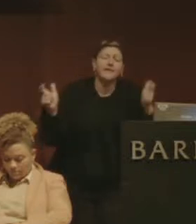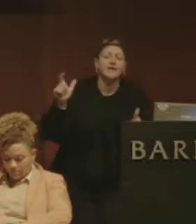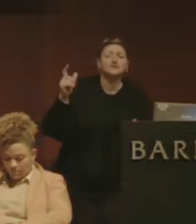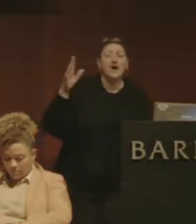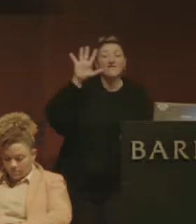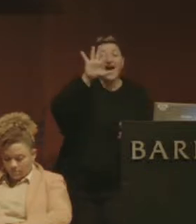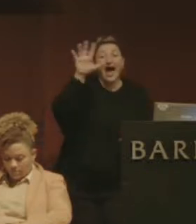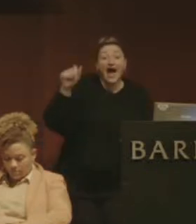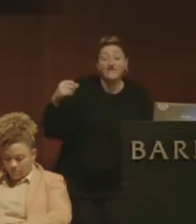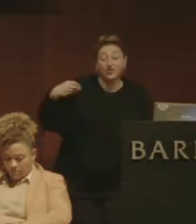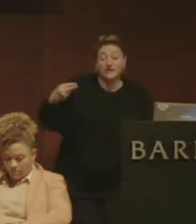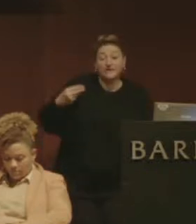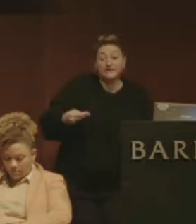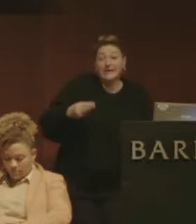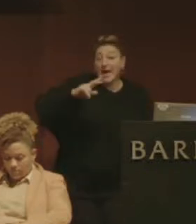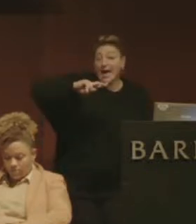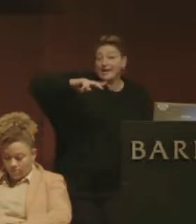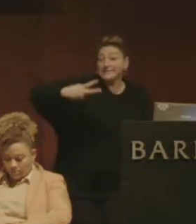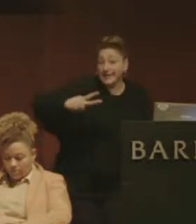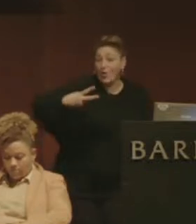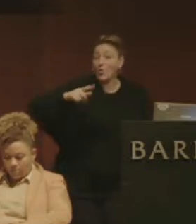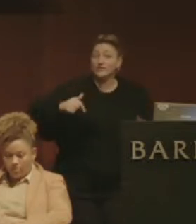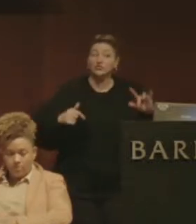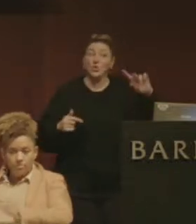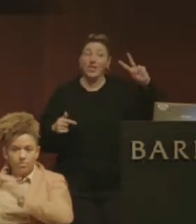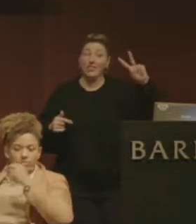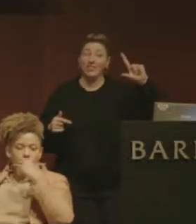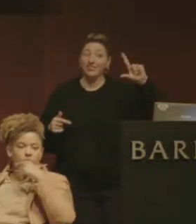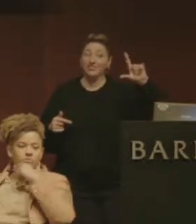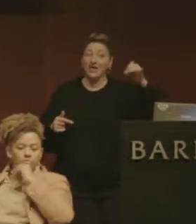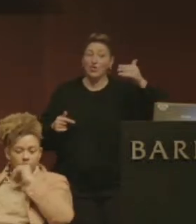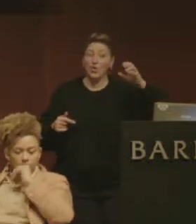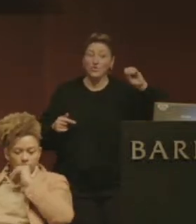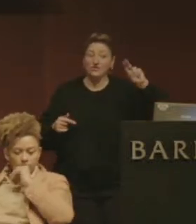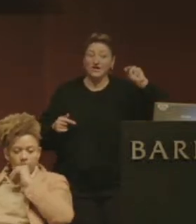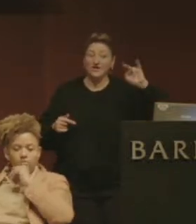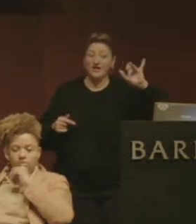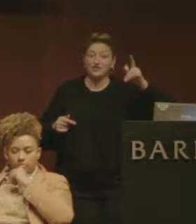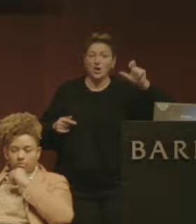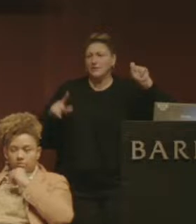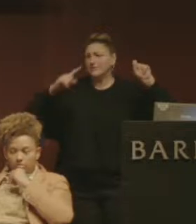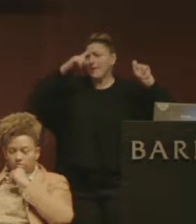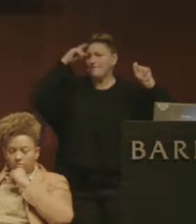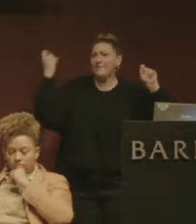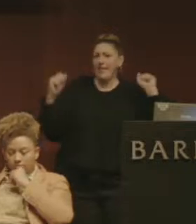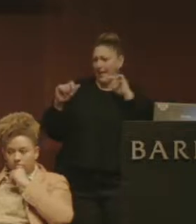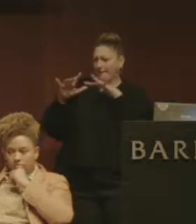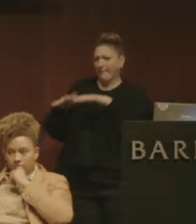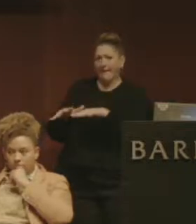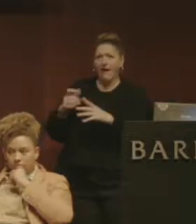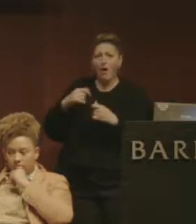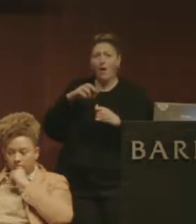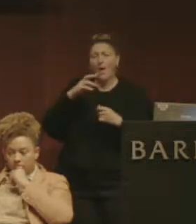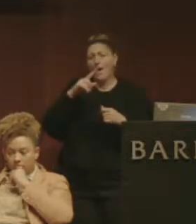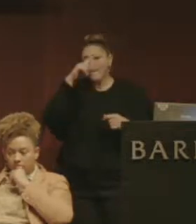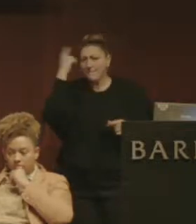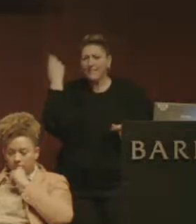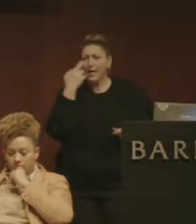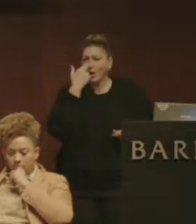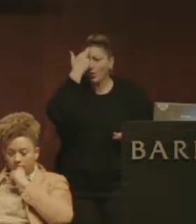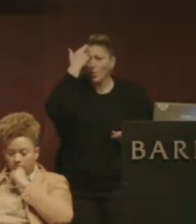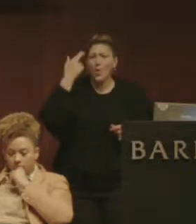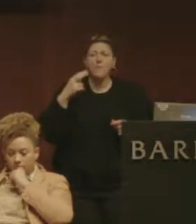descendants, second only to Lagos, Nigeria, and oftentimes referred to as a Black Mecca or Black Rome, Black people have